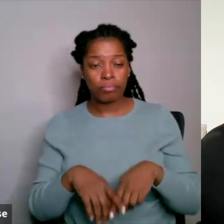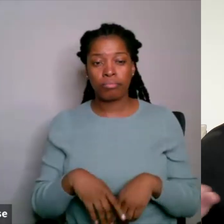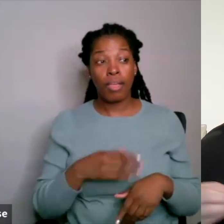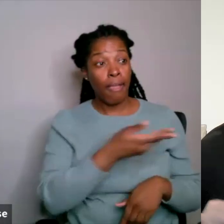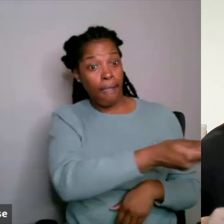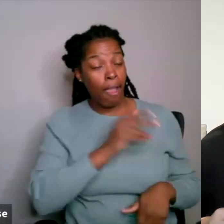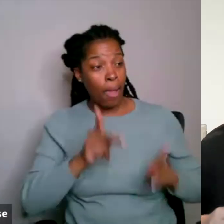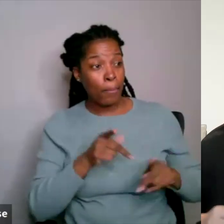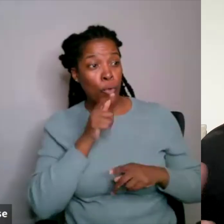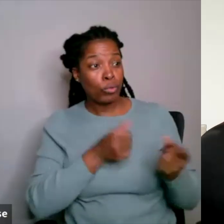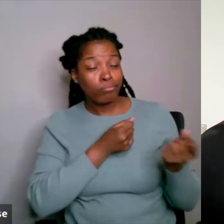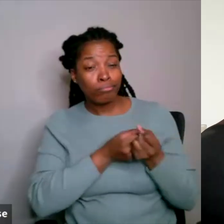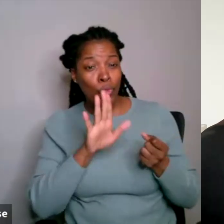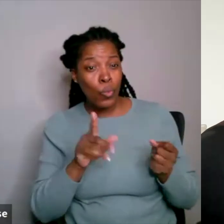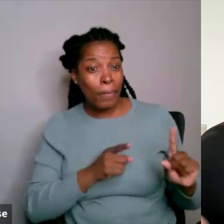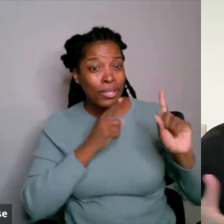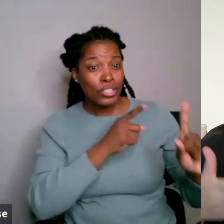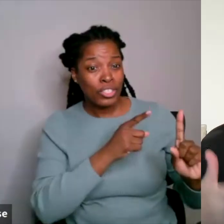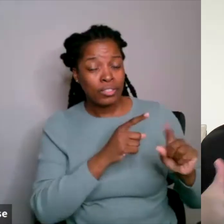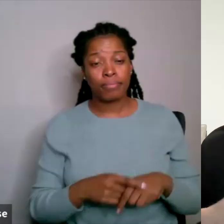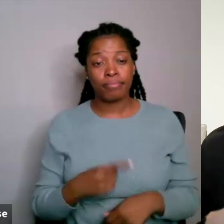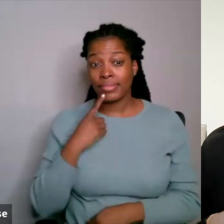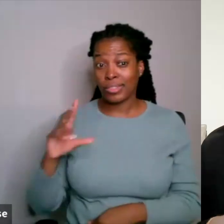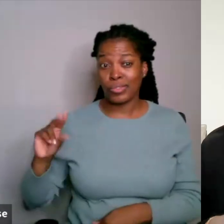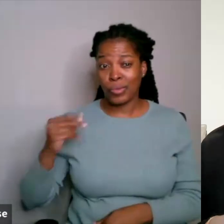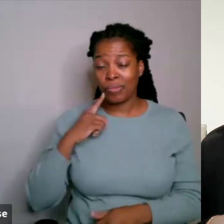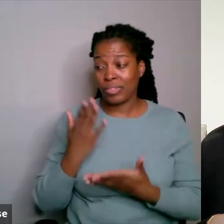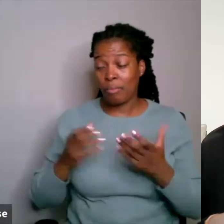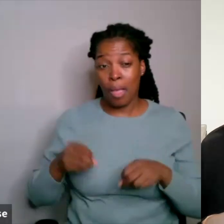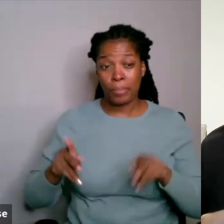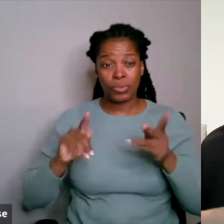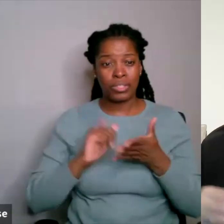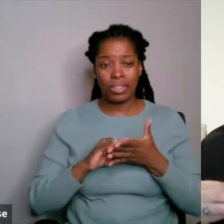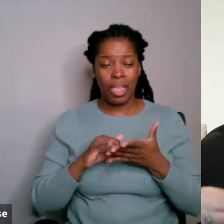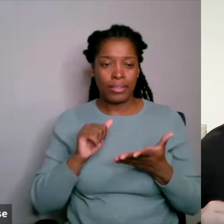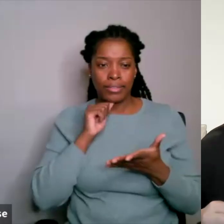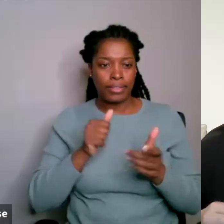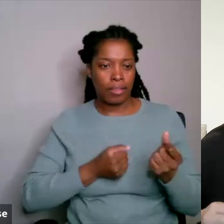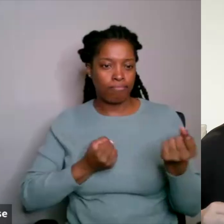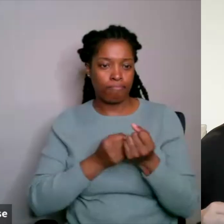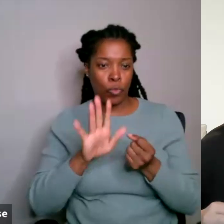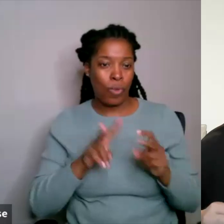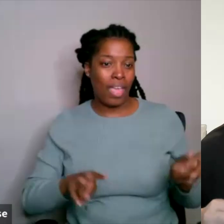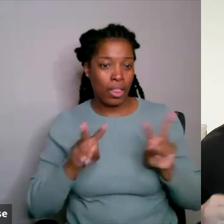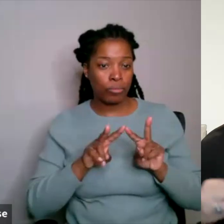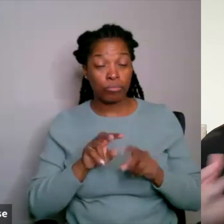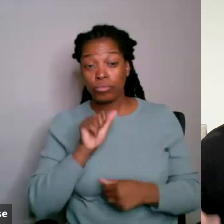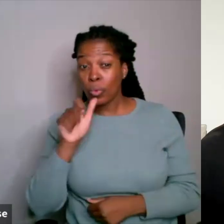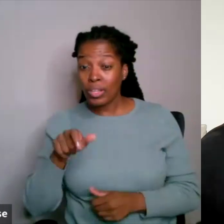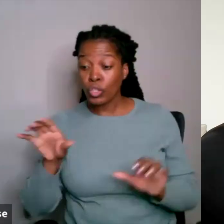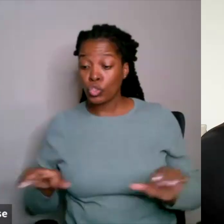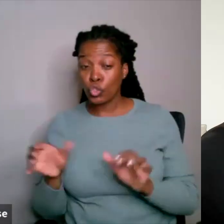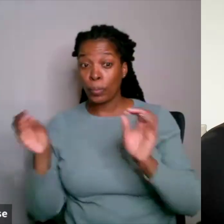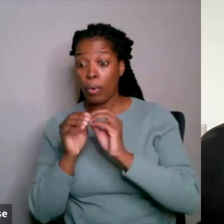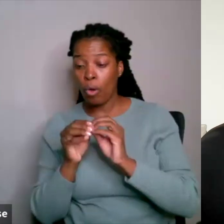mission, saying no to opportunities that compromise your values. You don't need to do more, you need to do